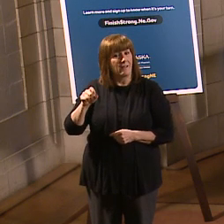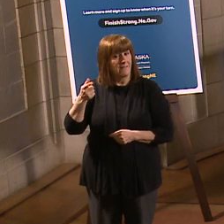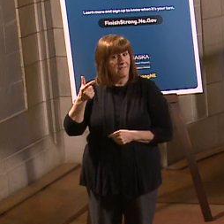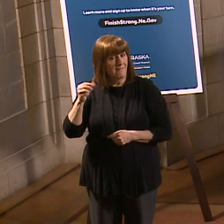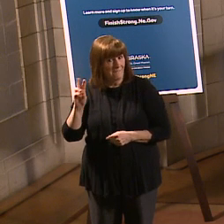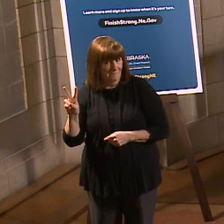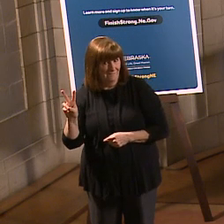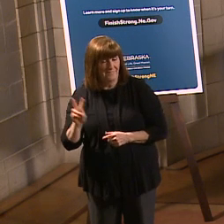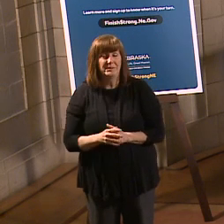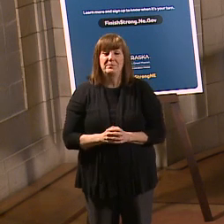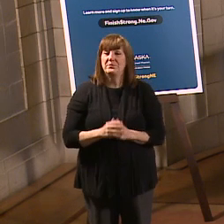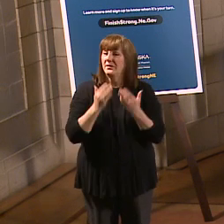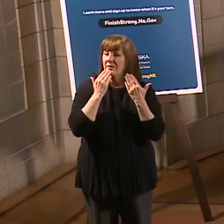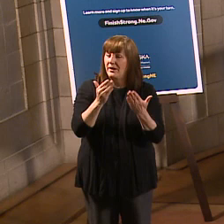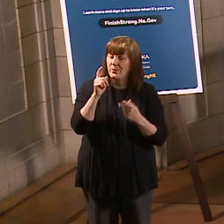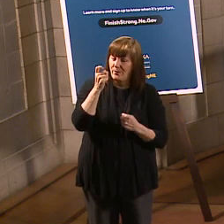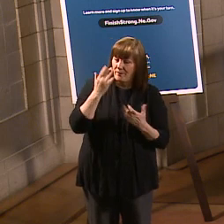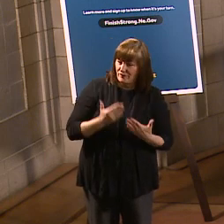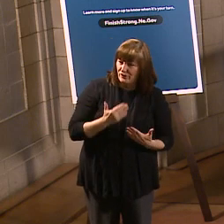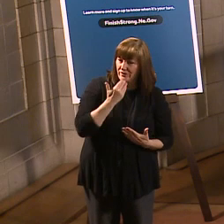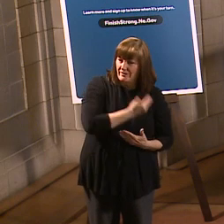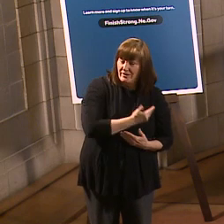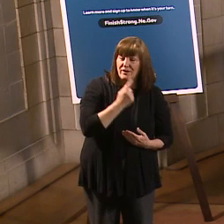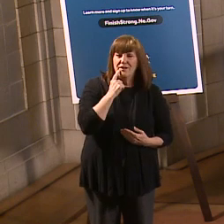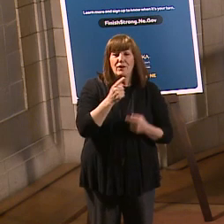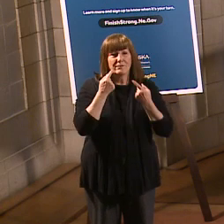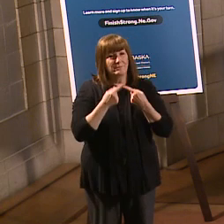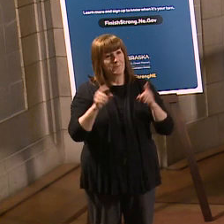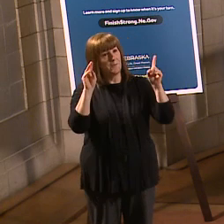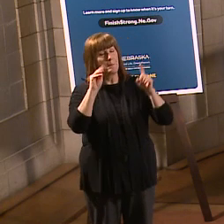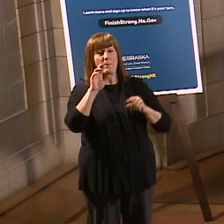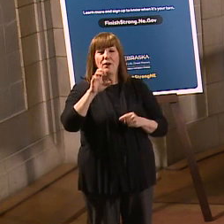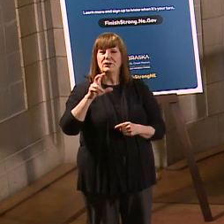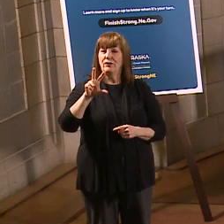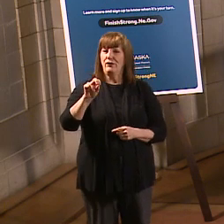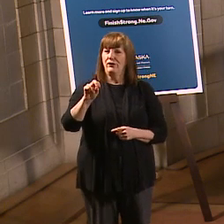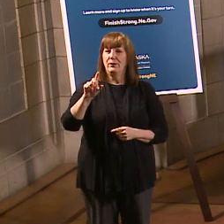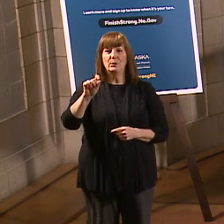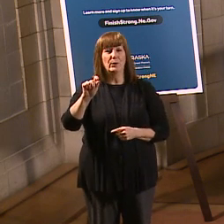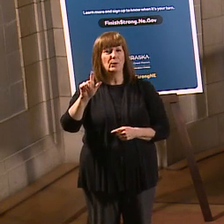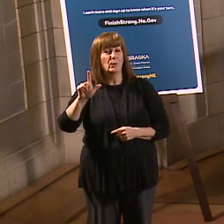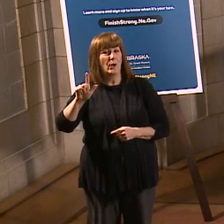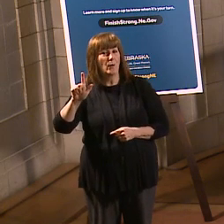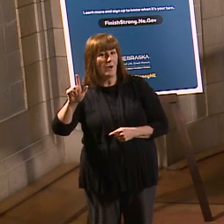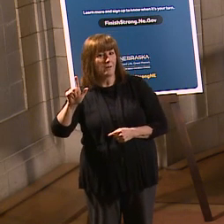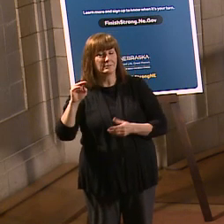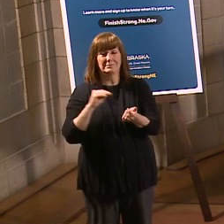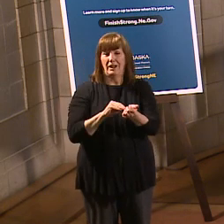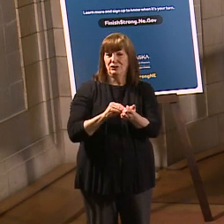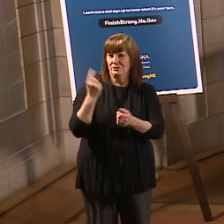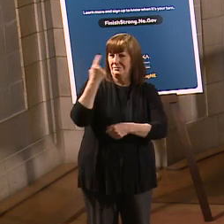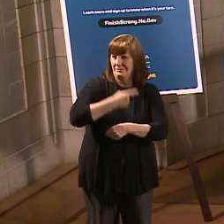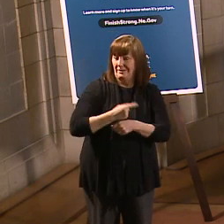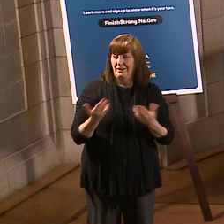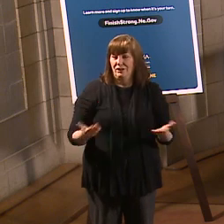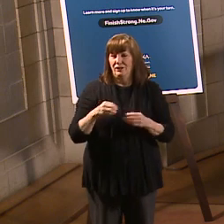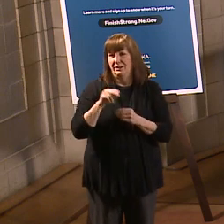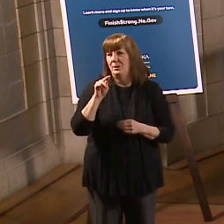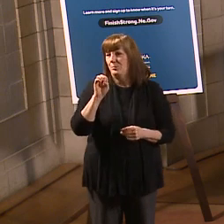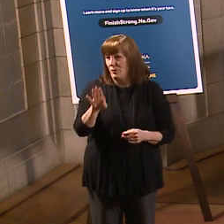vaccinate.ne.gov. Thank you, Governor Ricketts, for declaring March 30th, 2021, Doctor's Day in Nebraska.